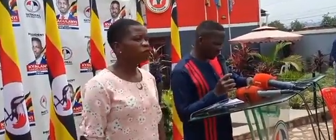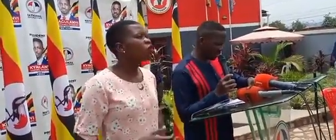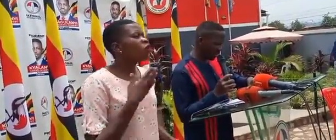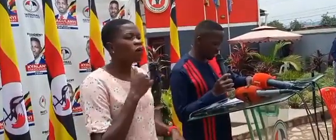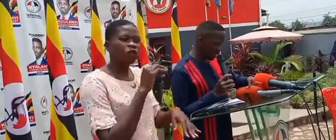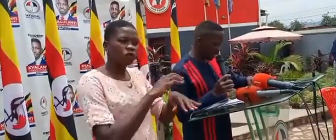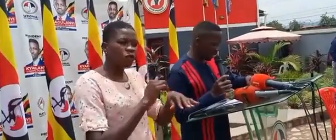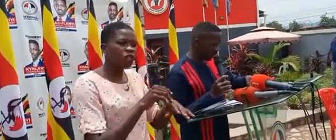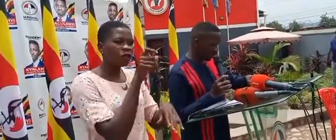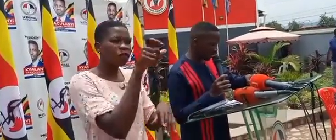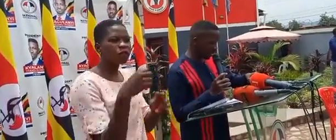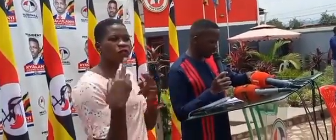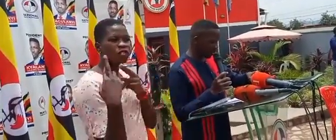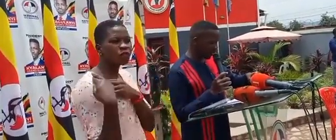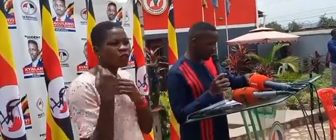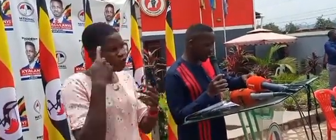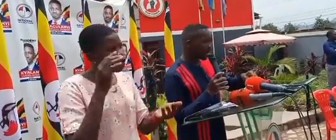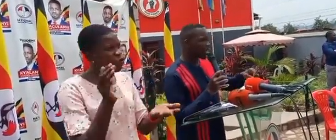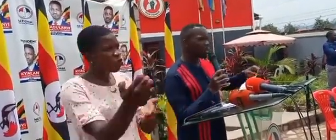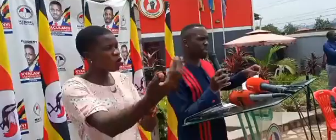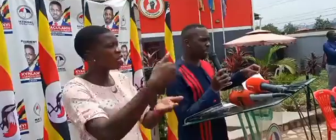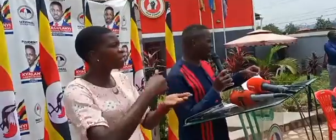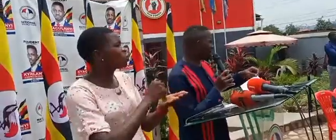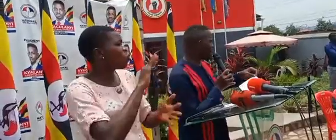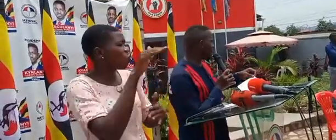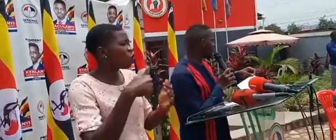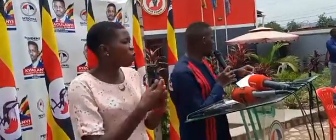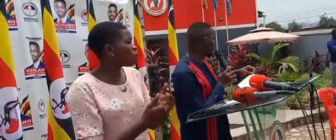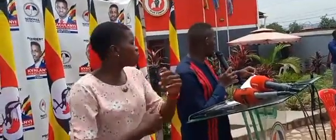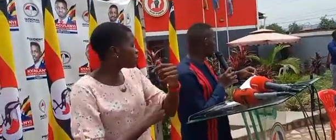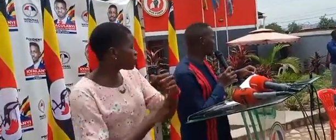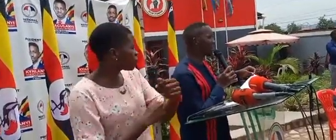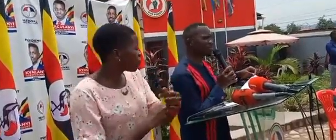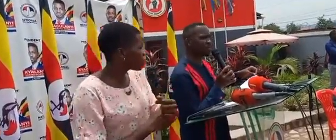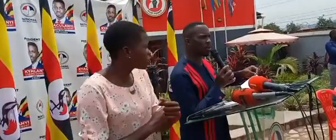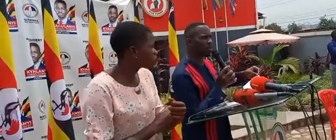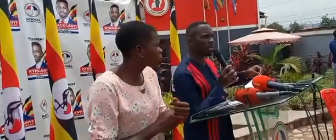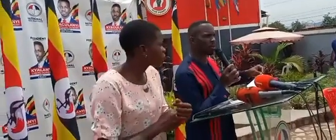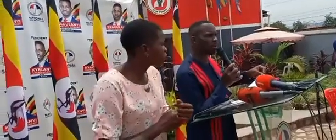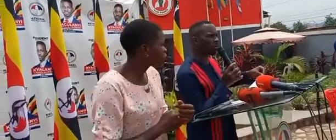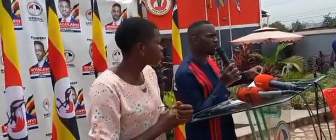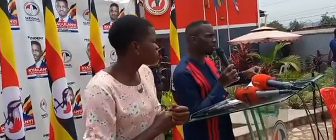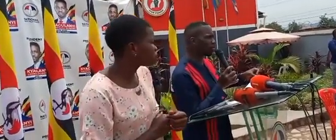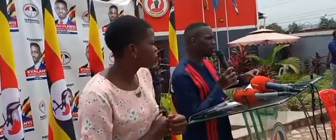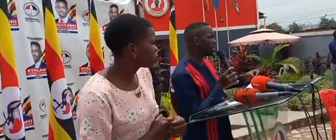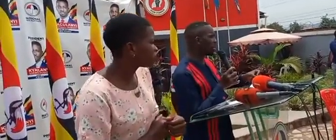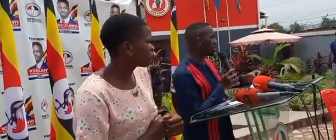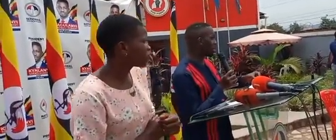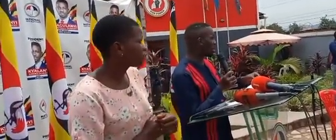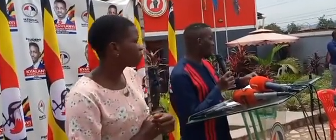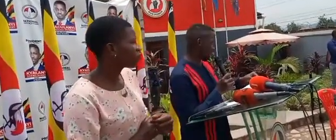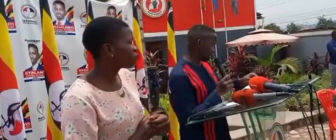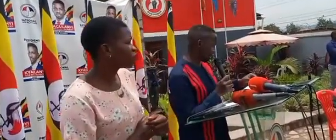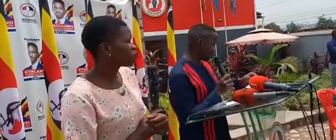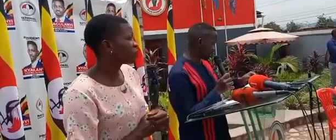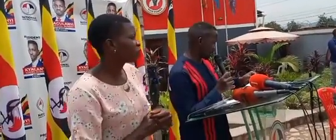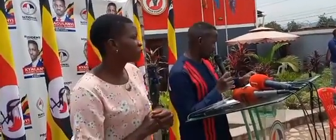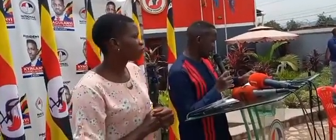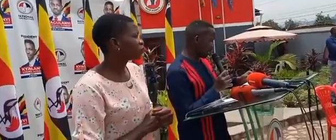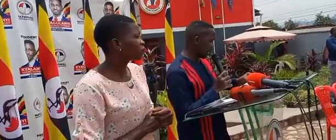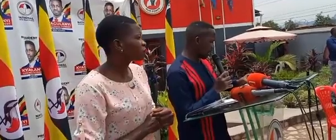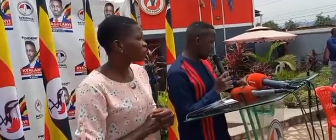nendo chukwa saganya atuli kina tambula kitya nemba ne njagala mbala gene bano kuti banja kusobola kuogera bamba yogera ko luli ina